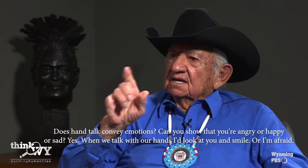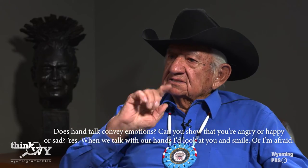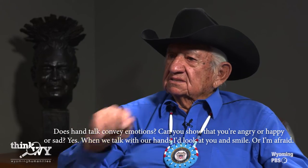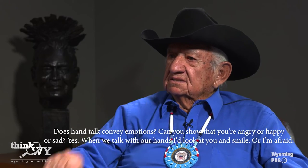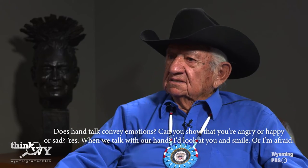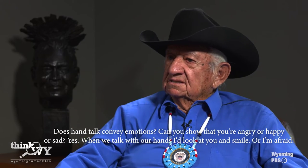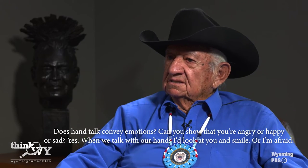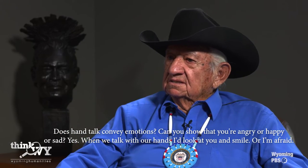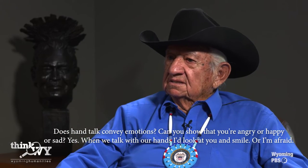Yes.